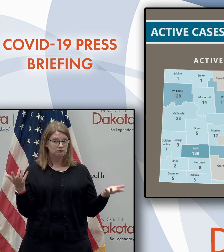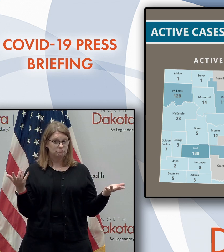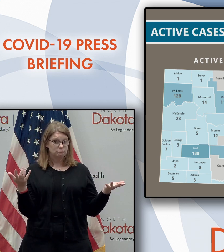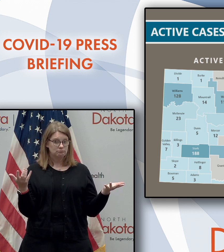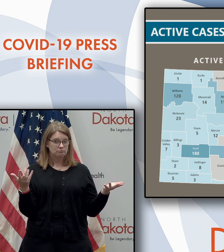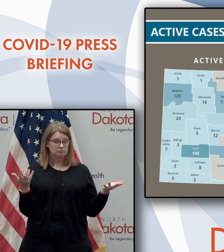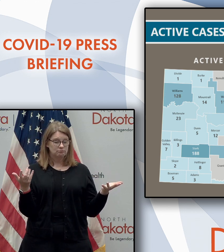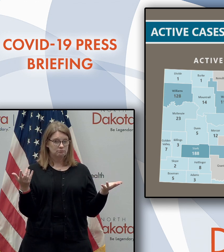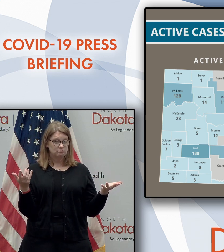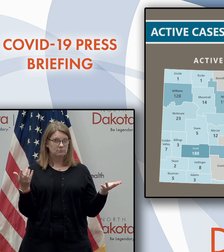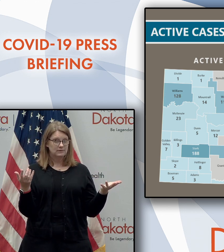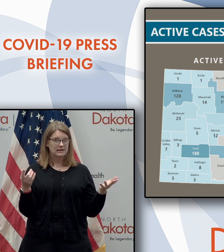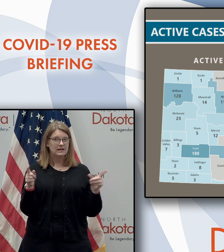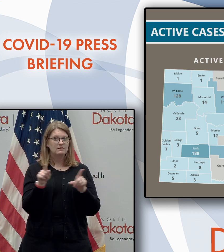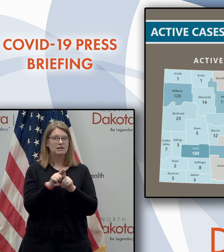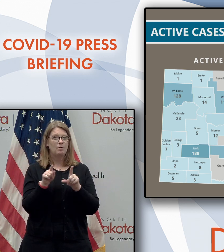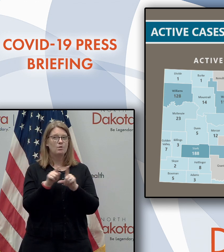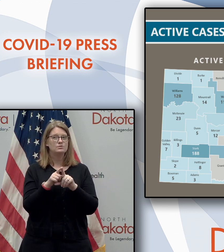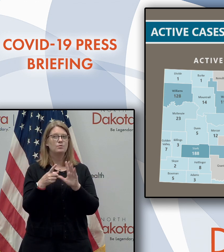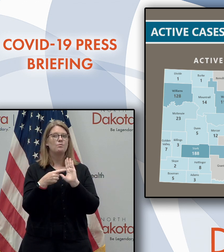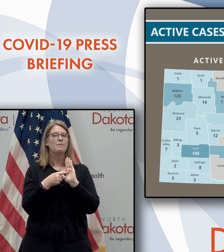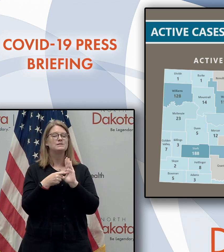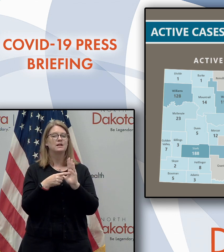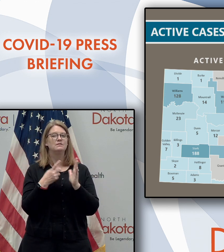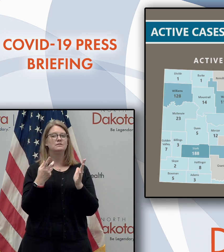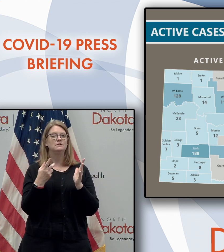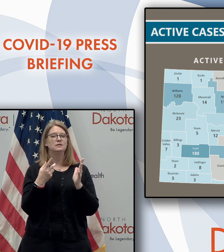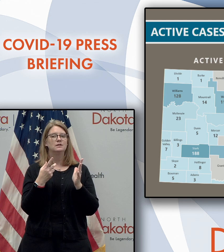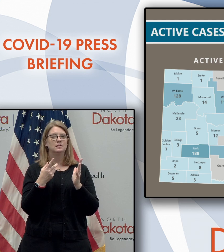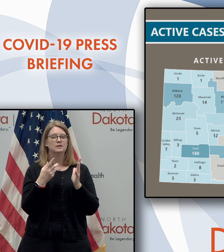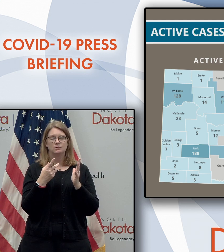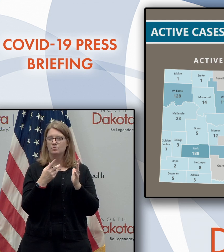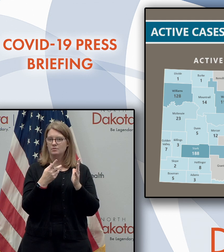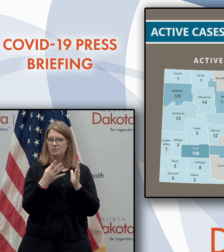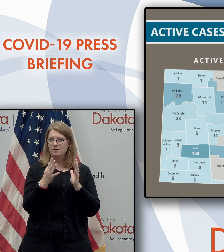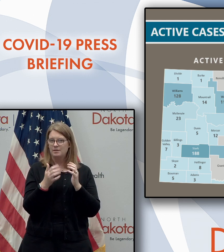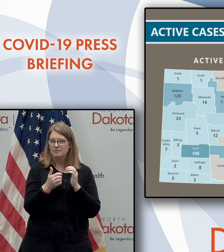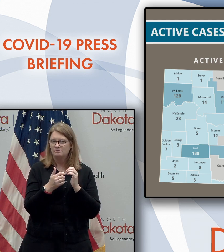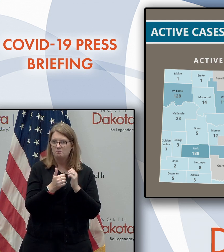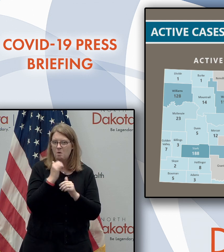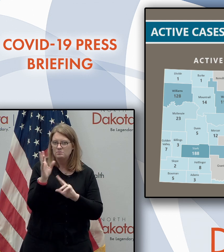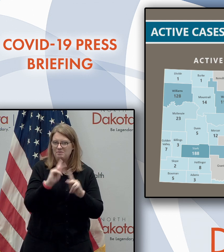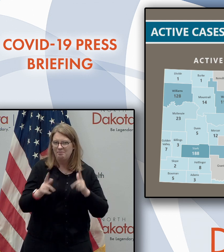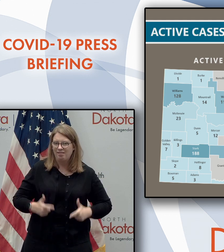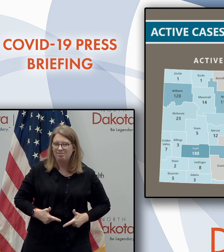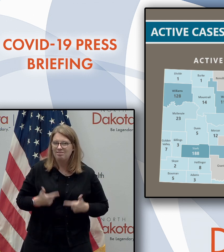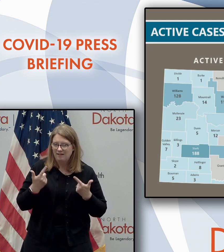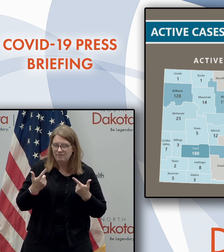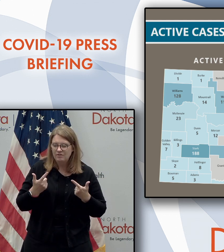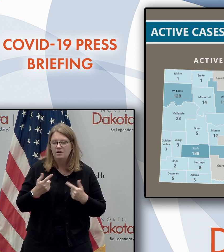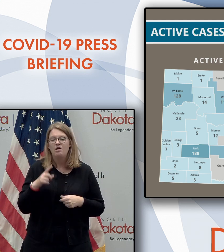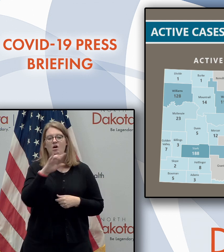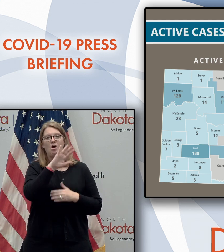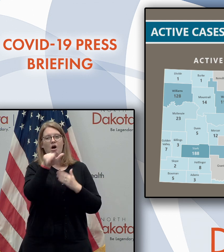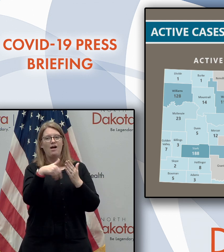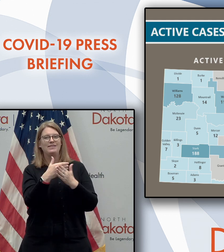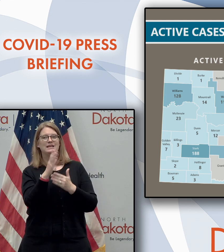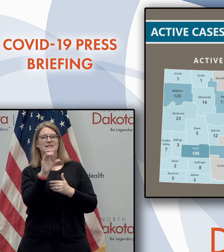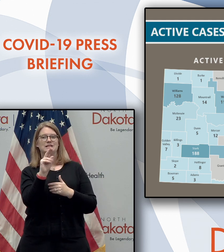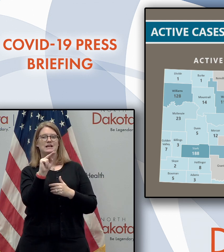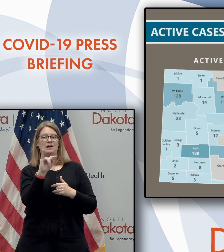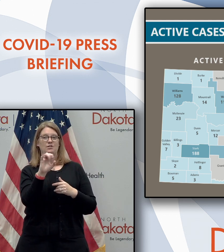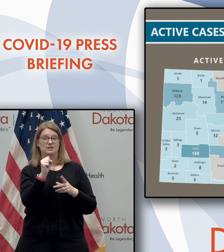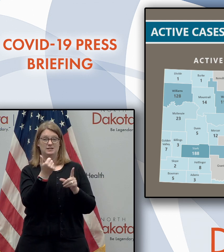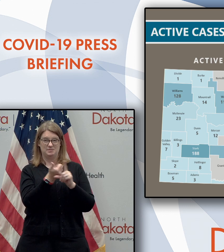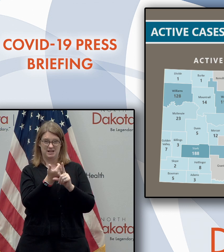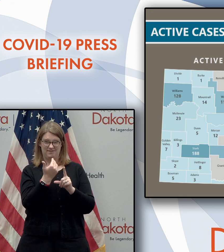see, is that these also represent the largest population centers in our state. All of these counties also are home to at least